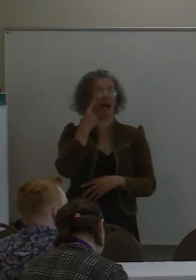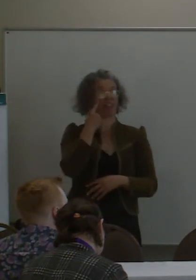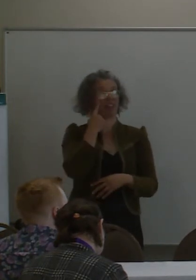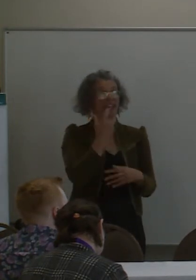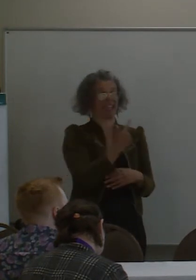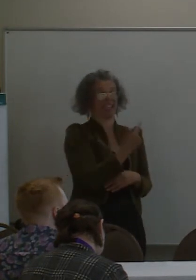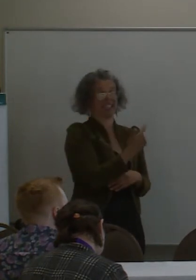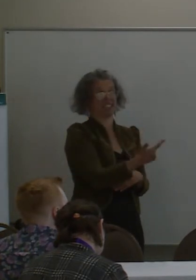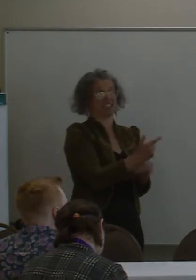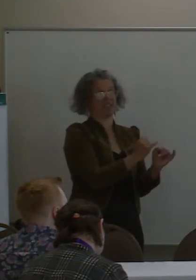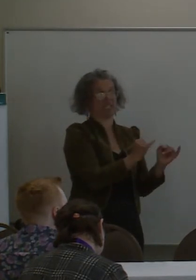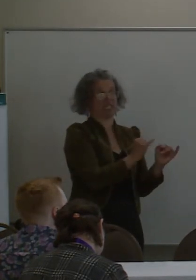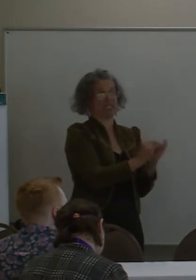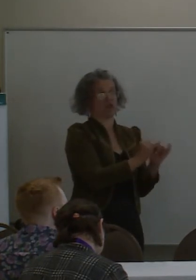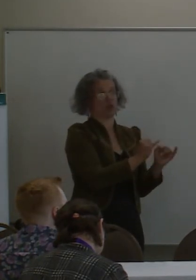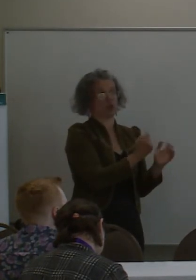I think, each of those